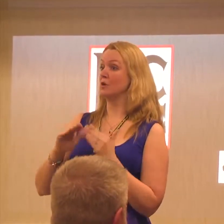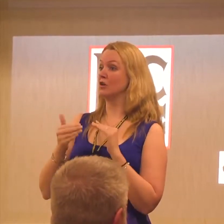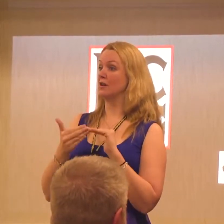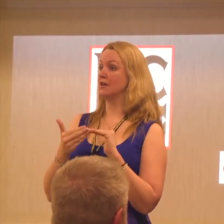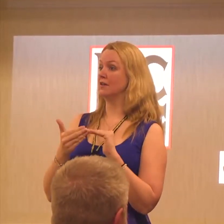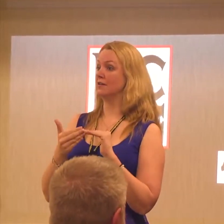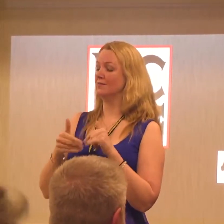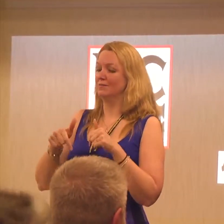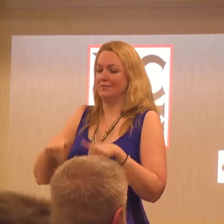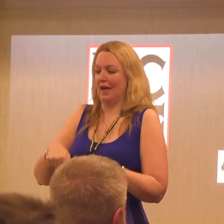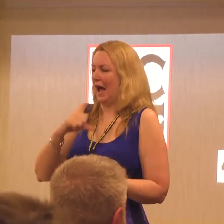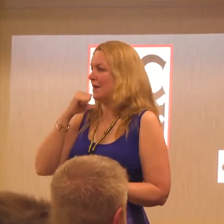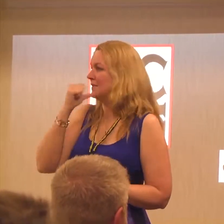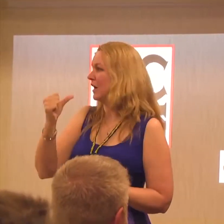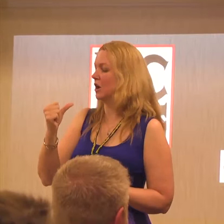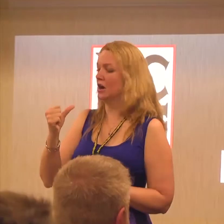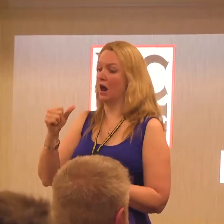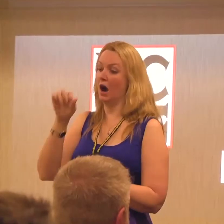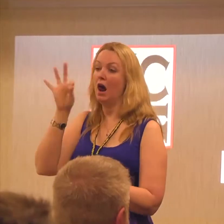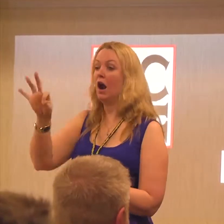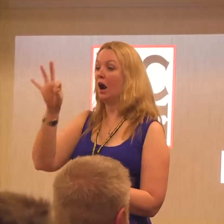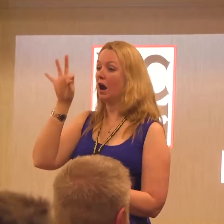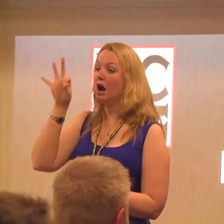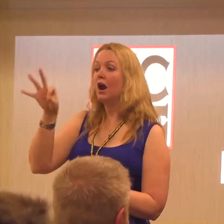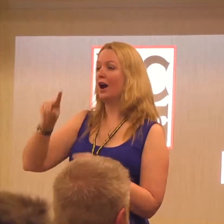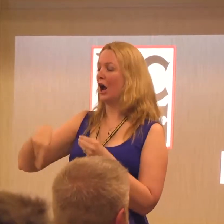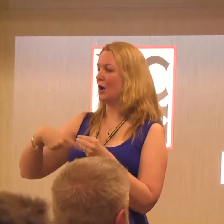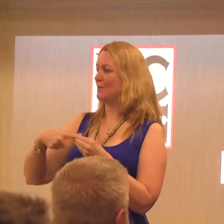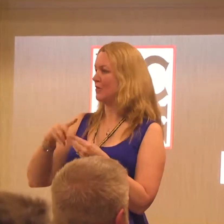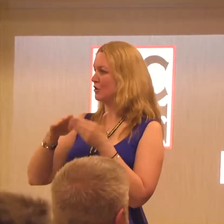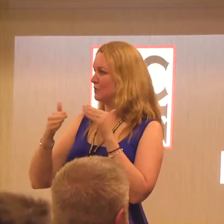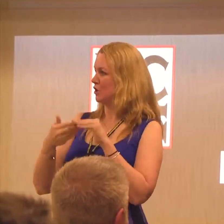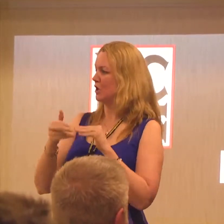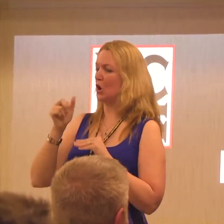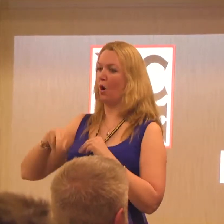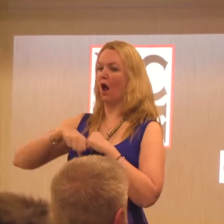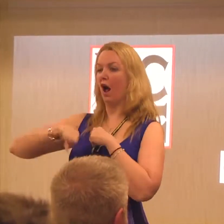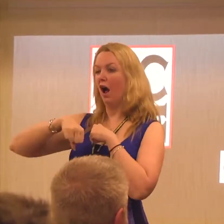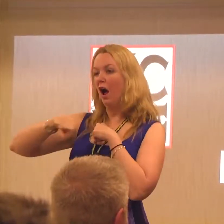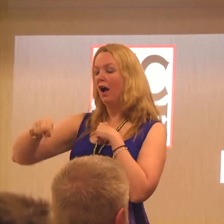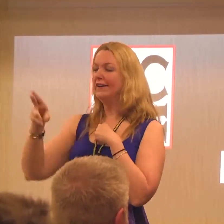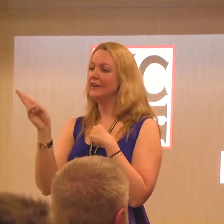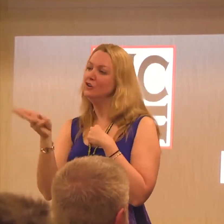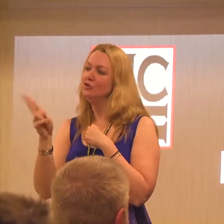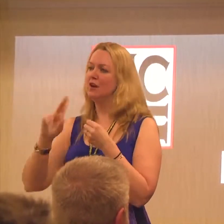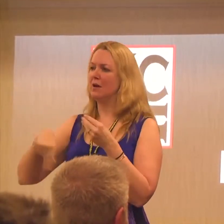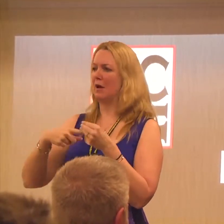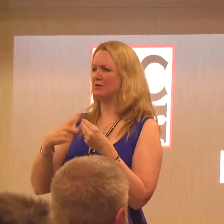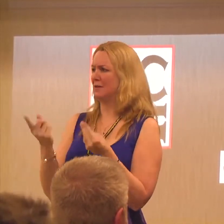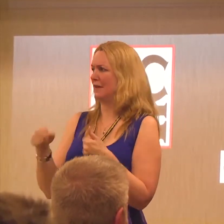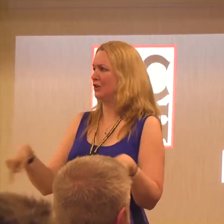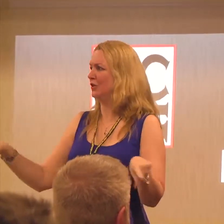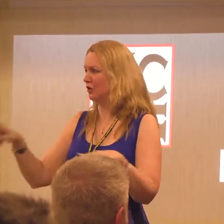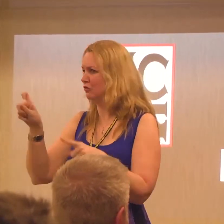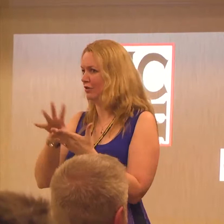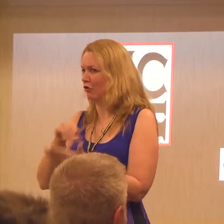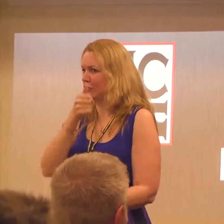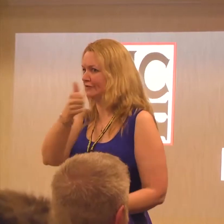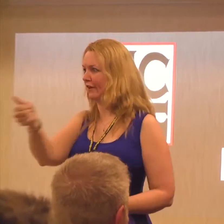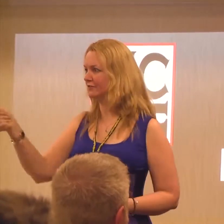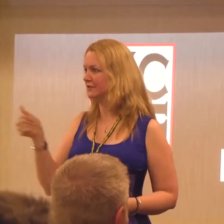this keynote to heap knowledge upon you about the community or teach you a huge history lesson about something many of you should learn on your